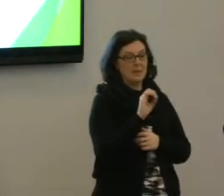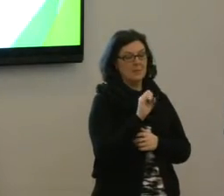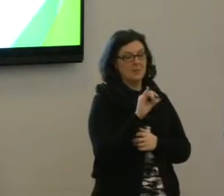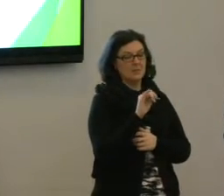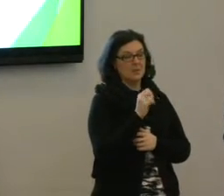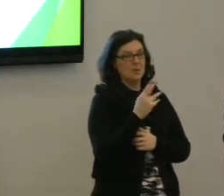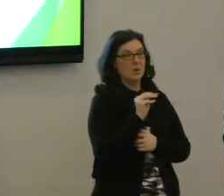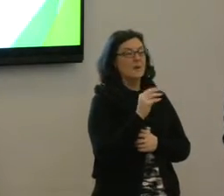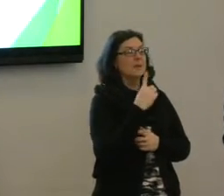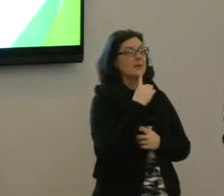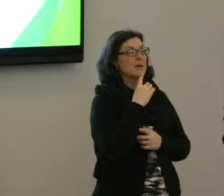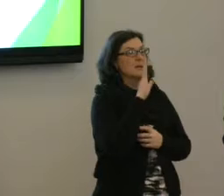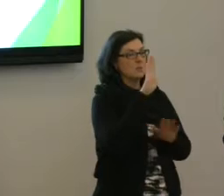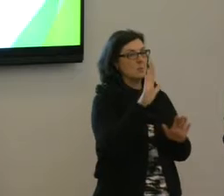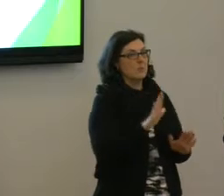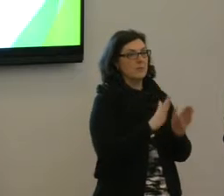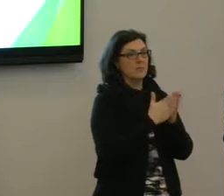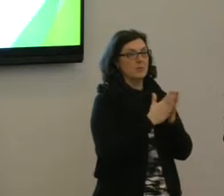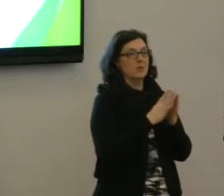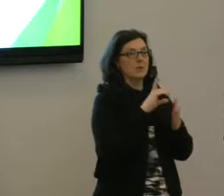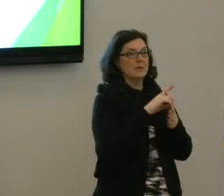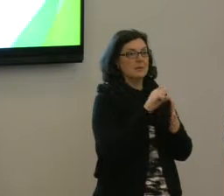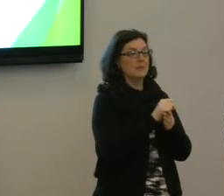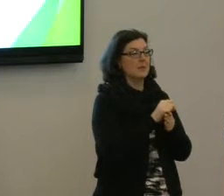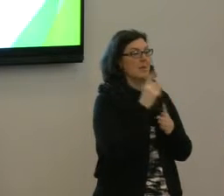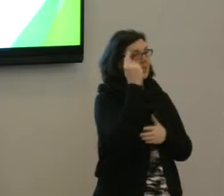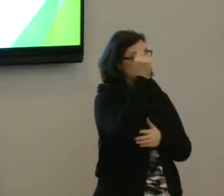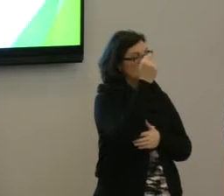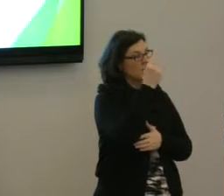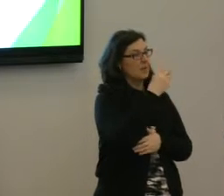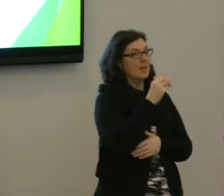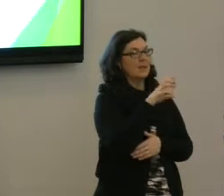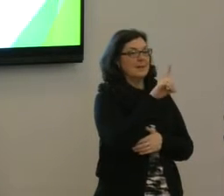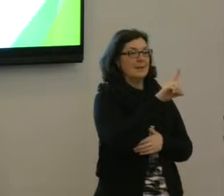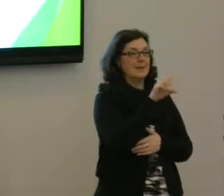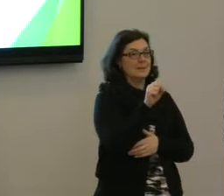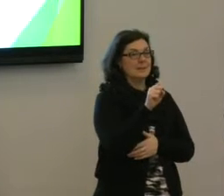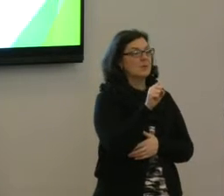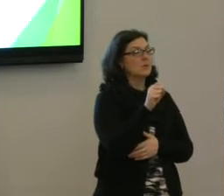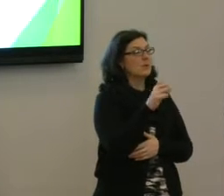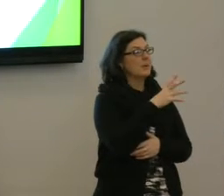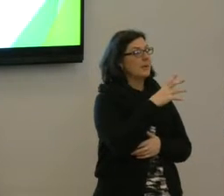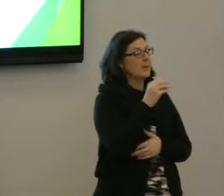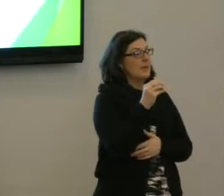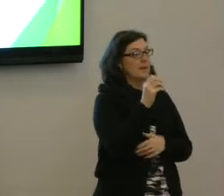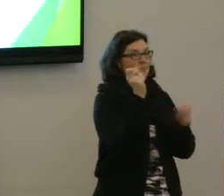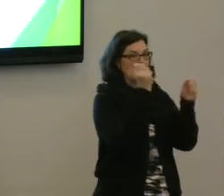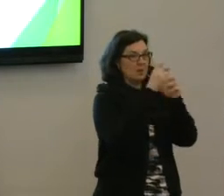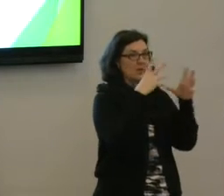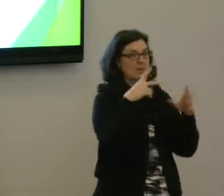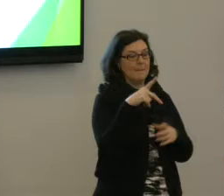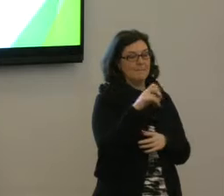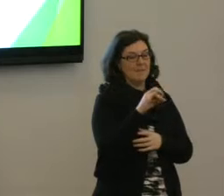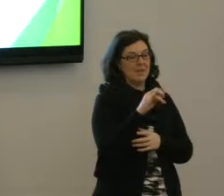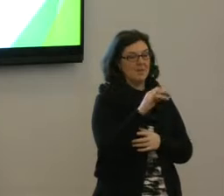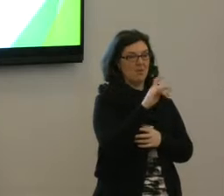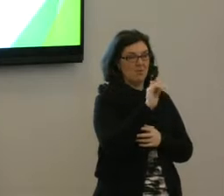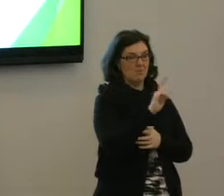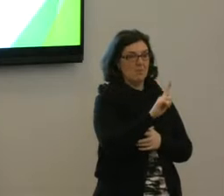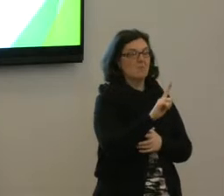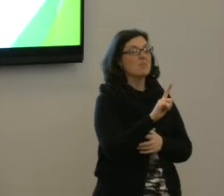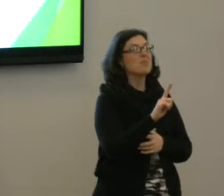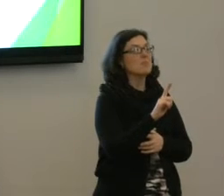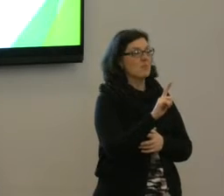in his wonderful book on disability and theology and Down syndrome and reimagining disability, he's a Pentecostal. And